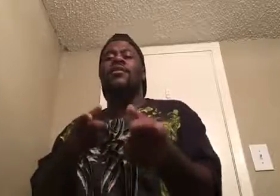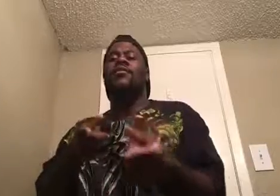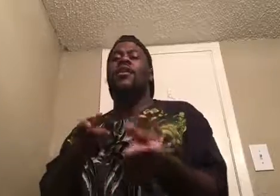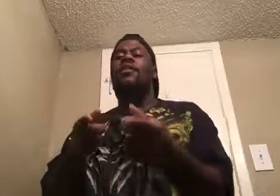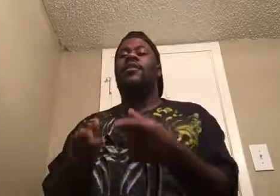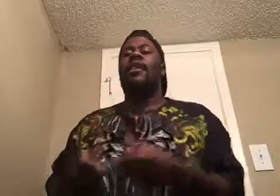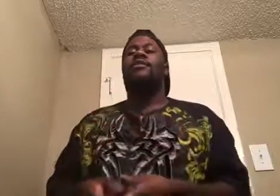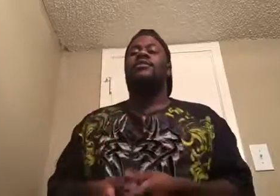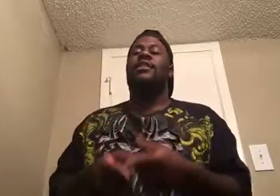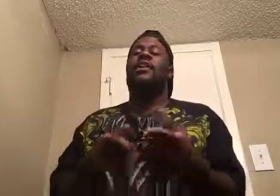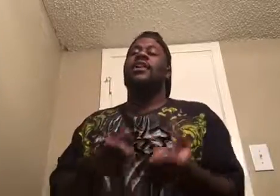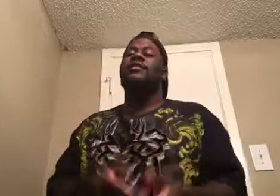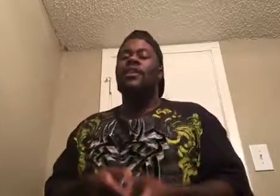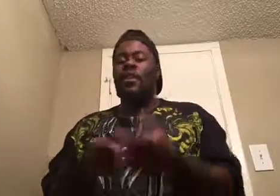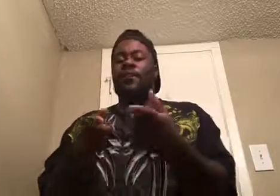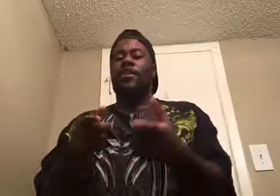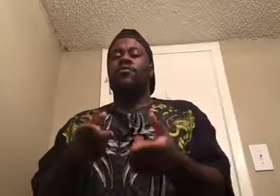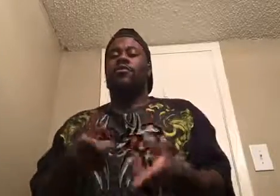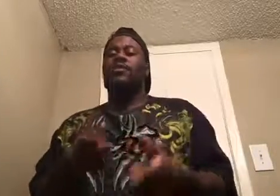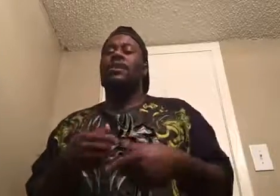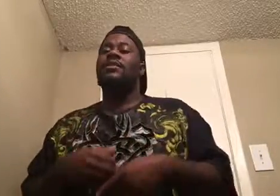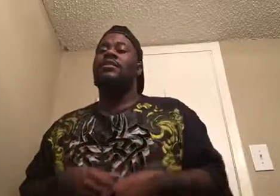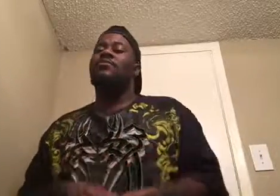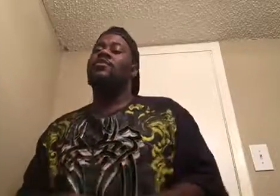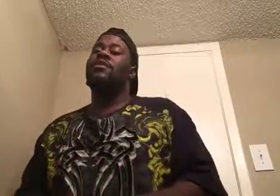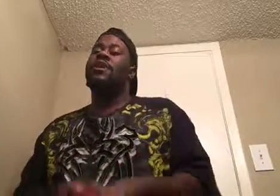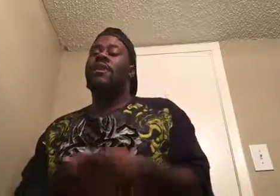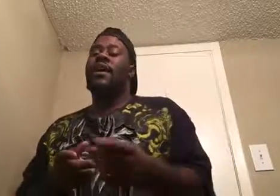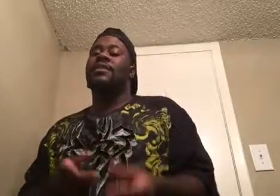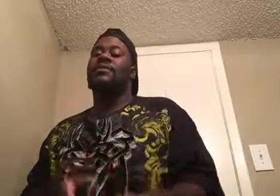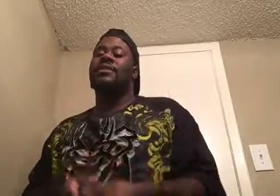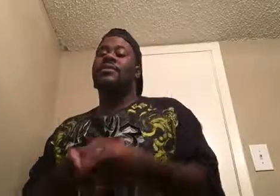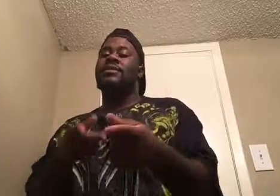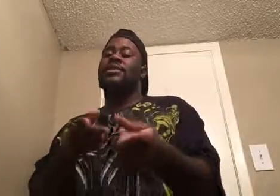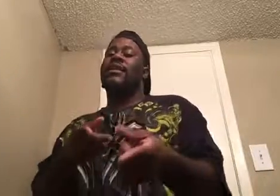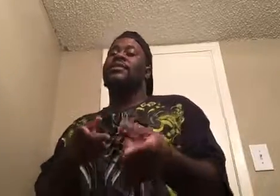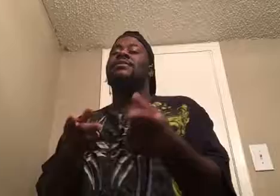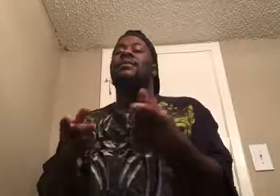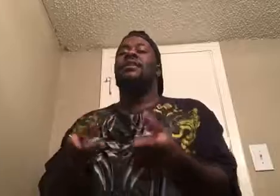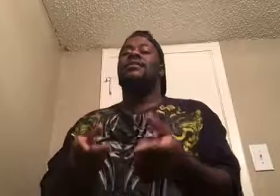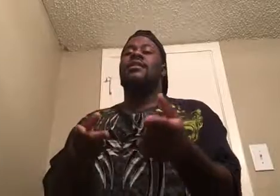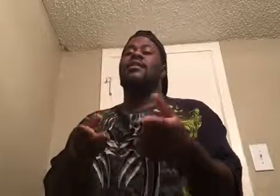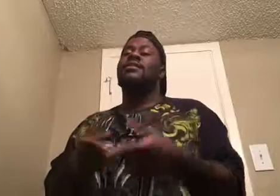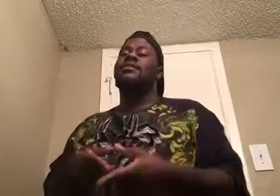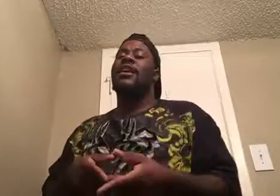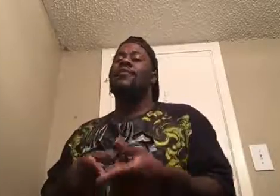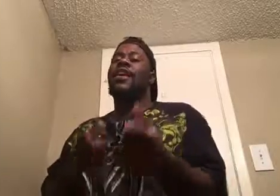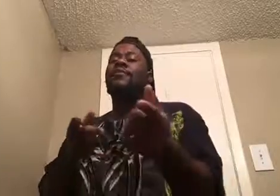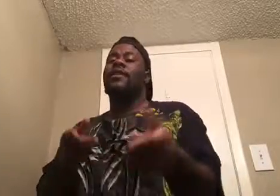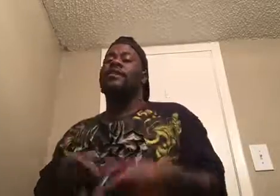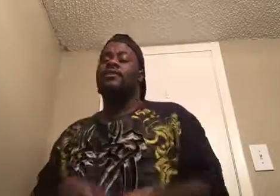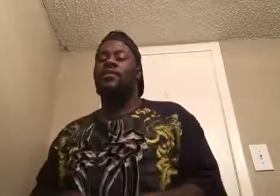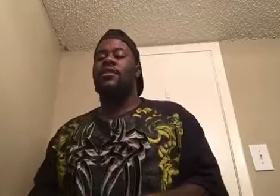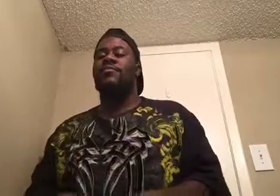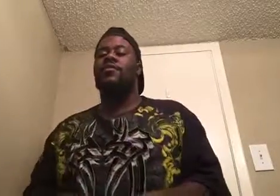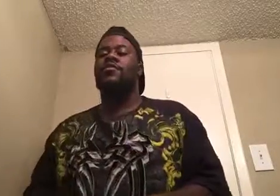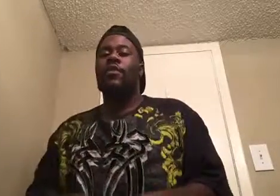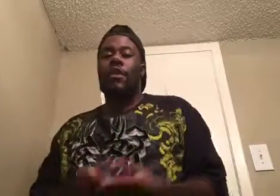your location, let's focus on communicating, cause I just need the time and place to come